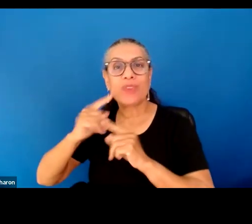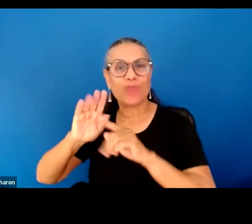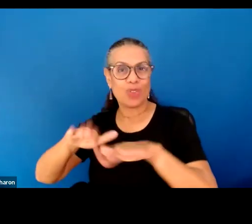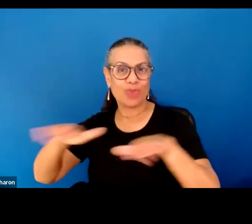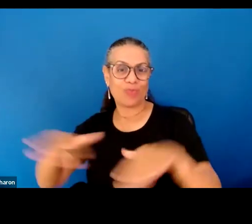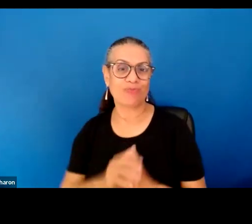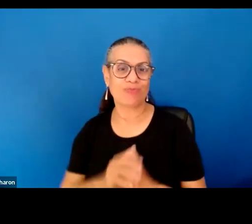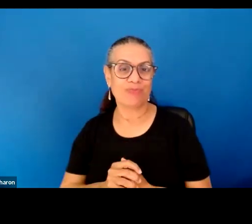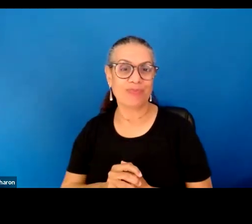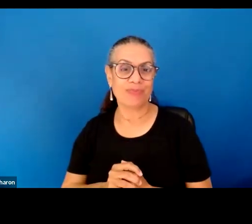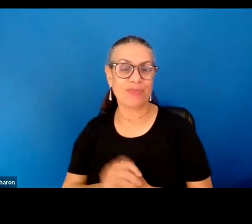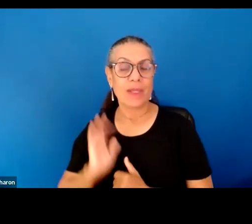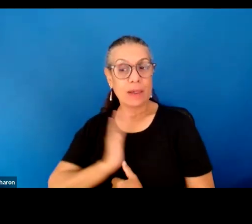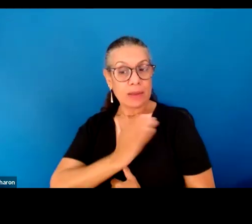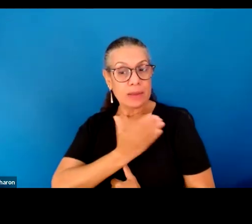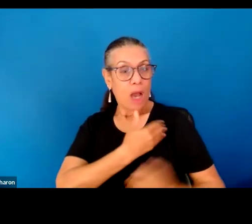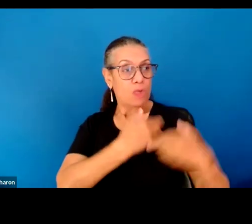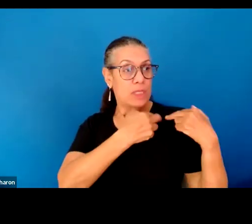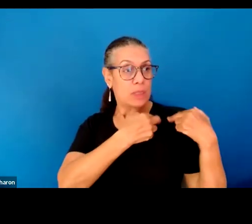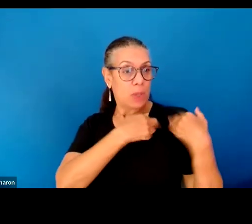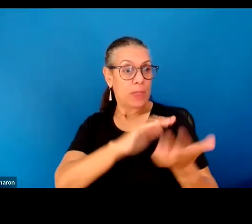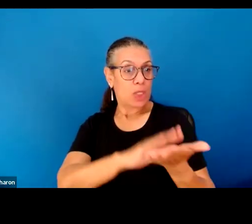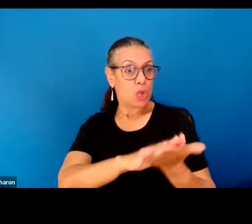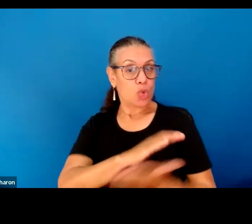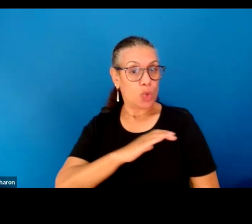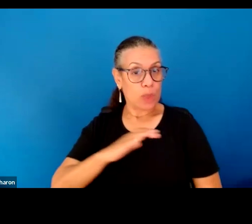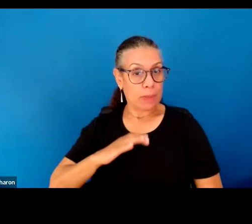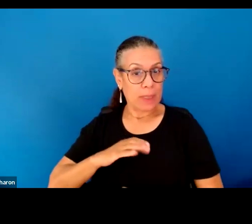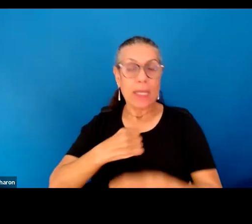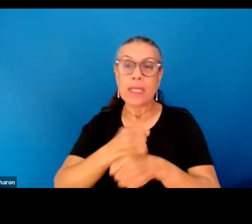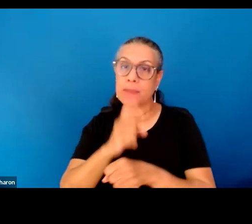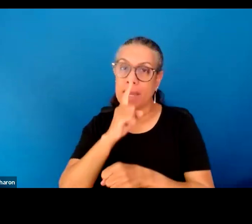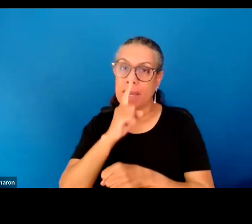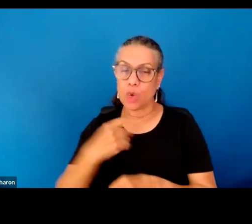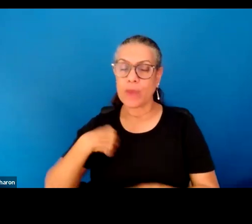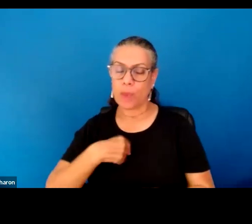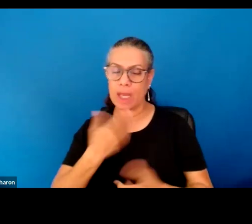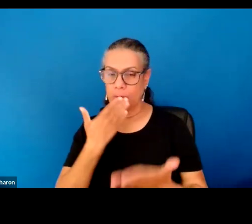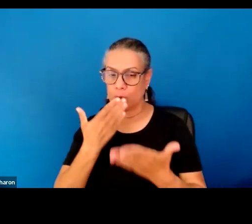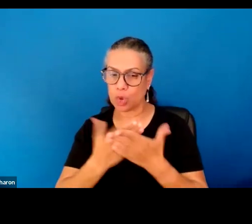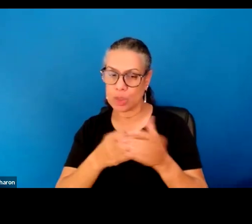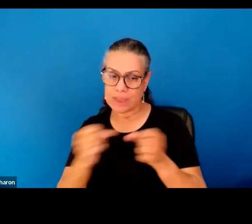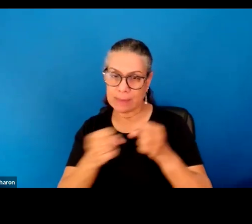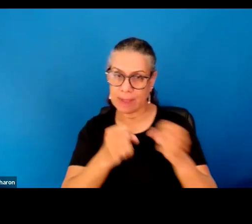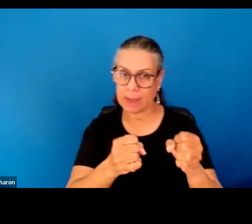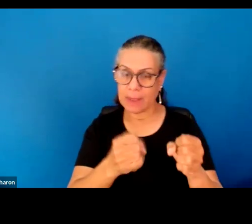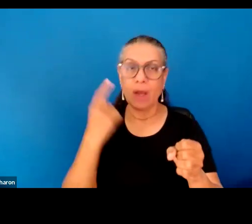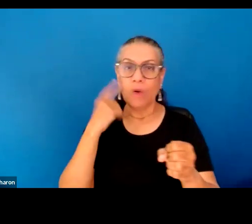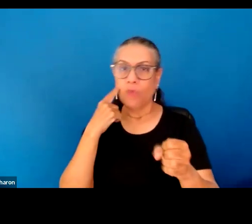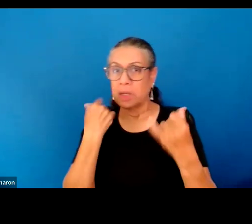students. It's our responsibility as a school committee to make sure that we're being strategic systemically about the